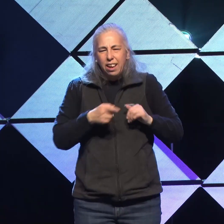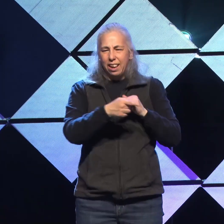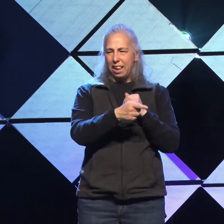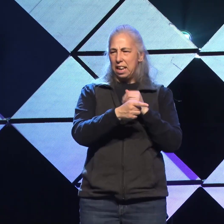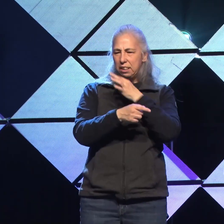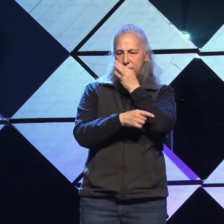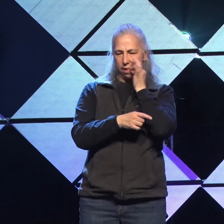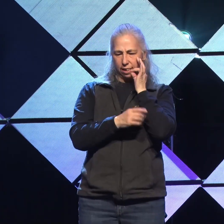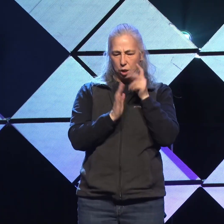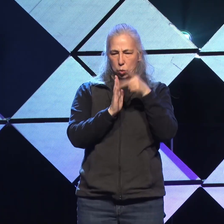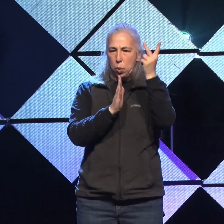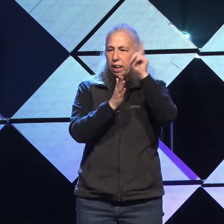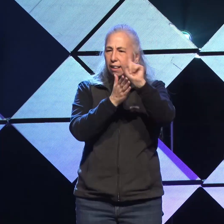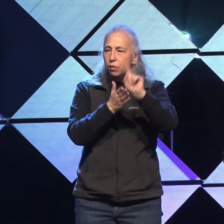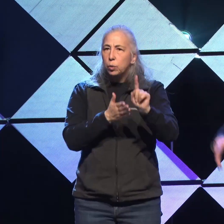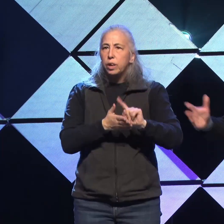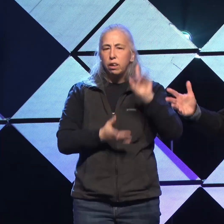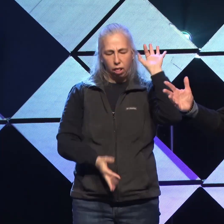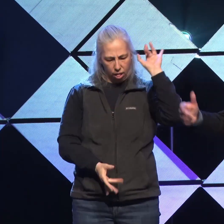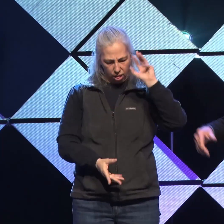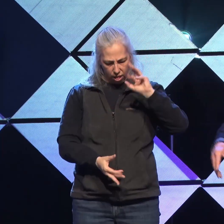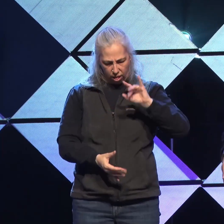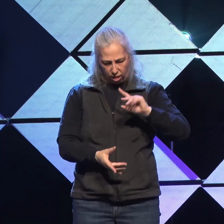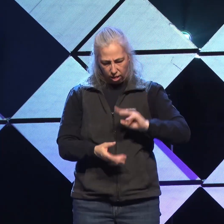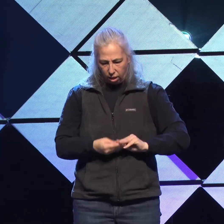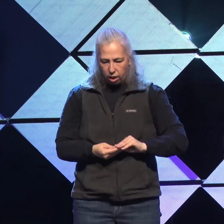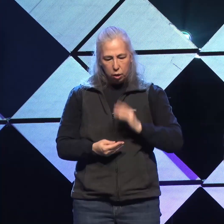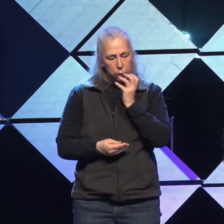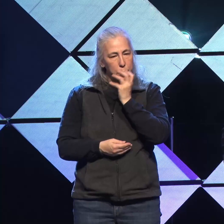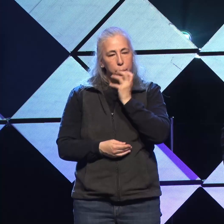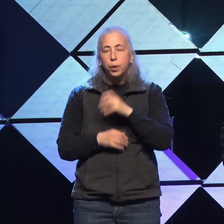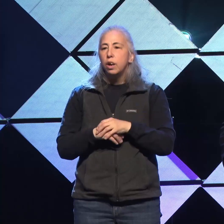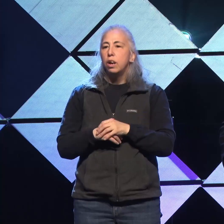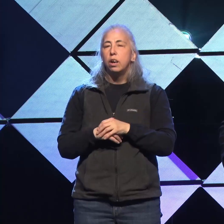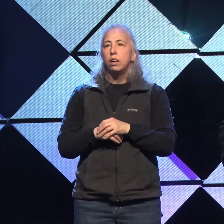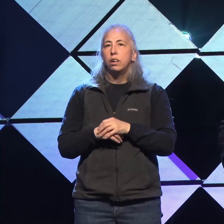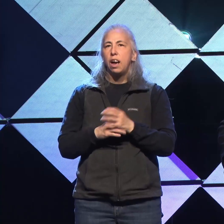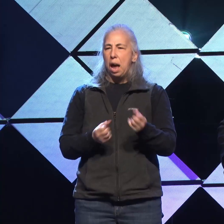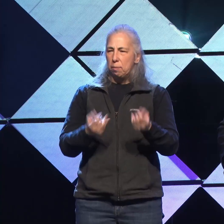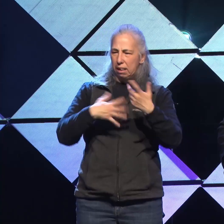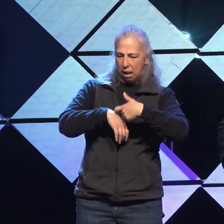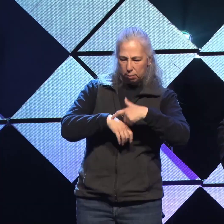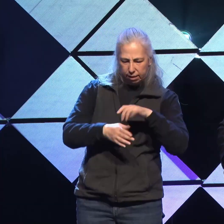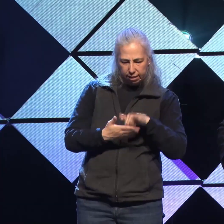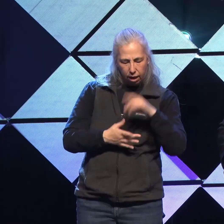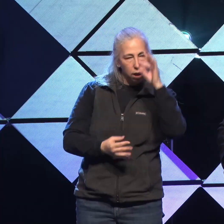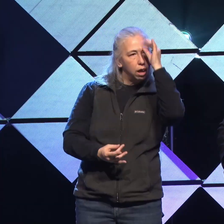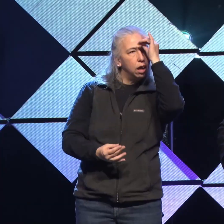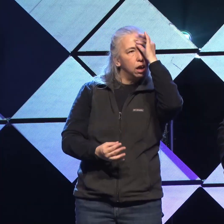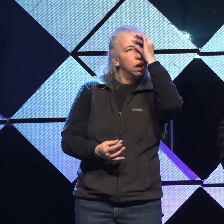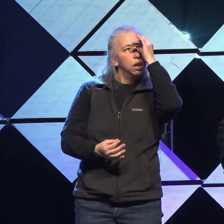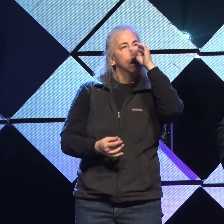I mean, how many times is that a year? You people in the Mensa Society or whatever, you probably know the answer.